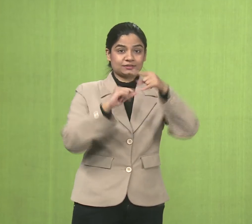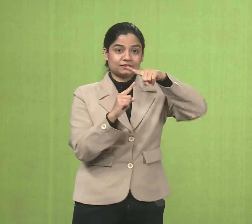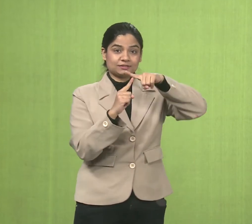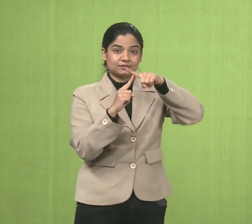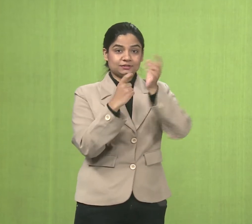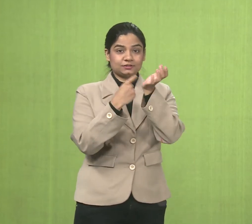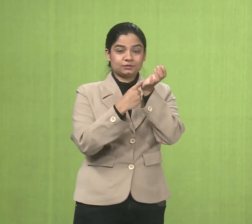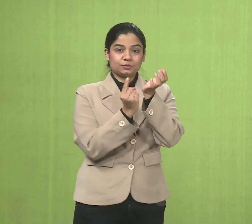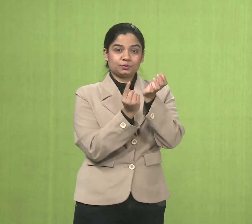Menstrual